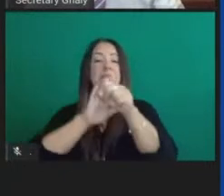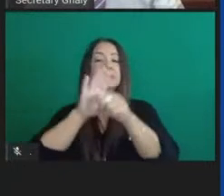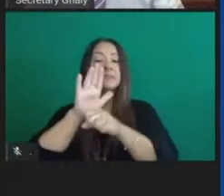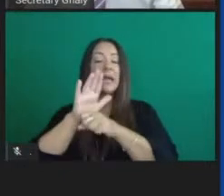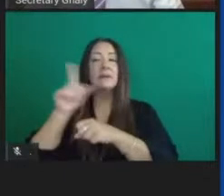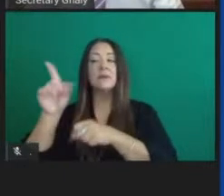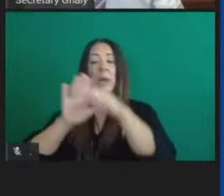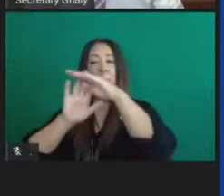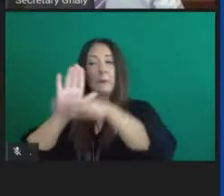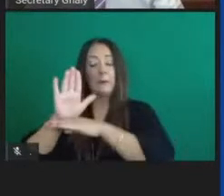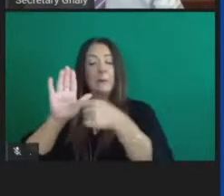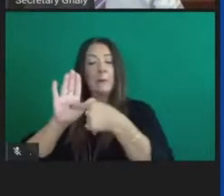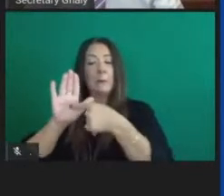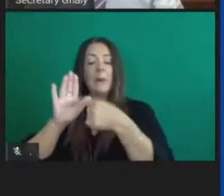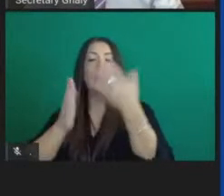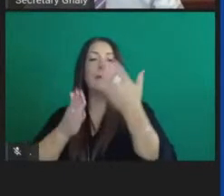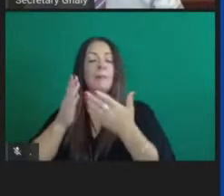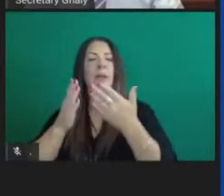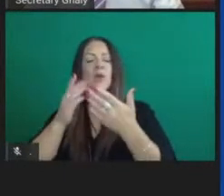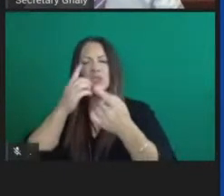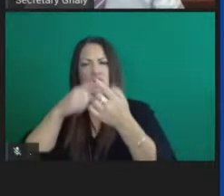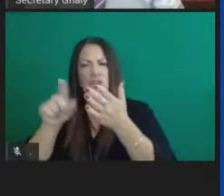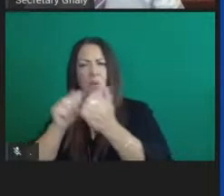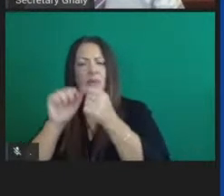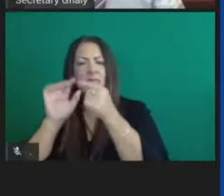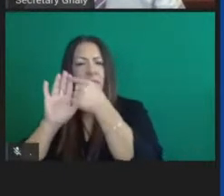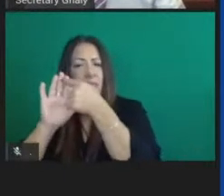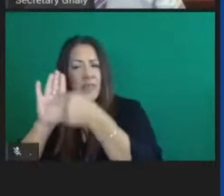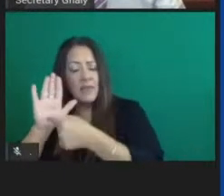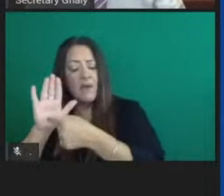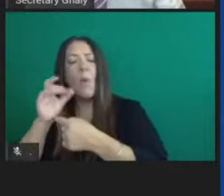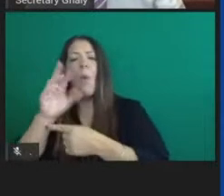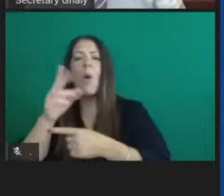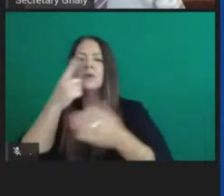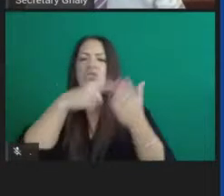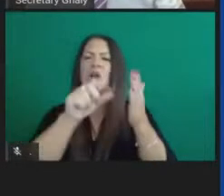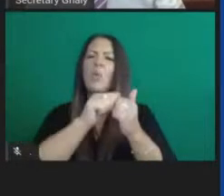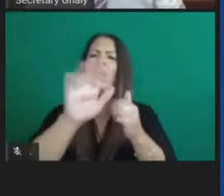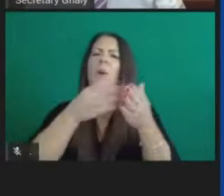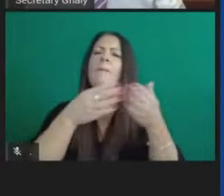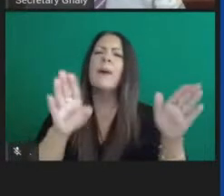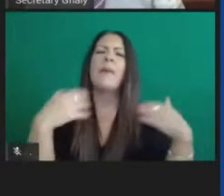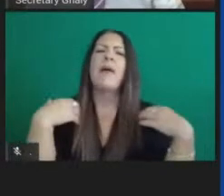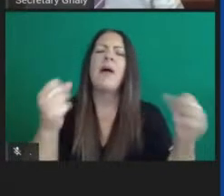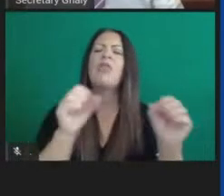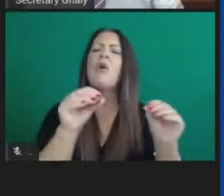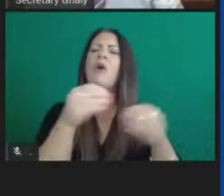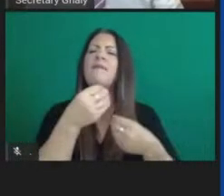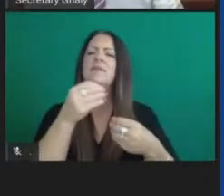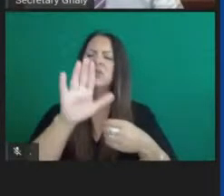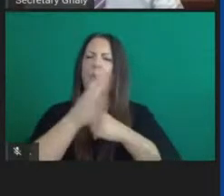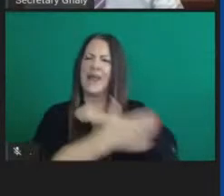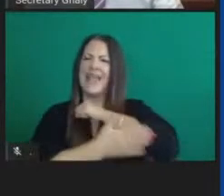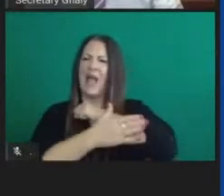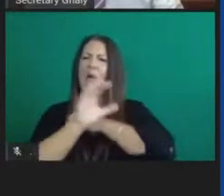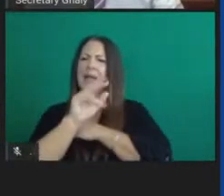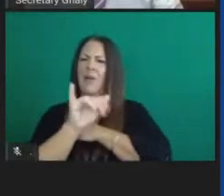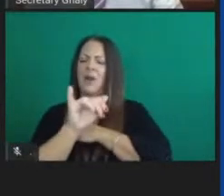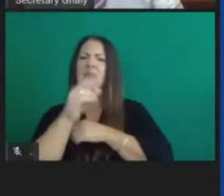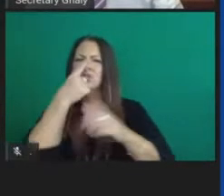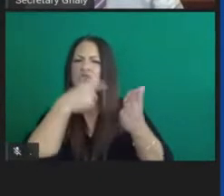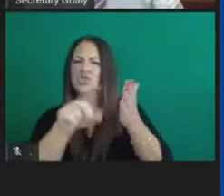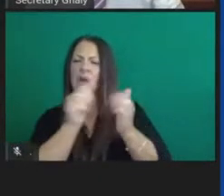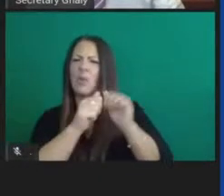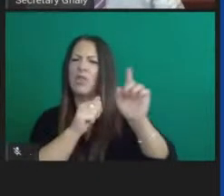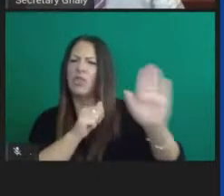and even local health departments may have additional restrictions to what I'm sharing with you here. So please check with your local